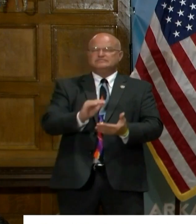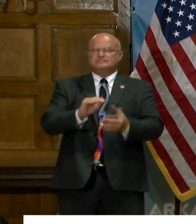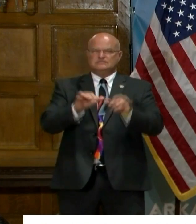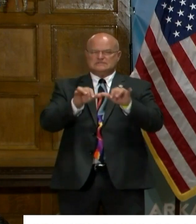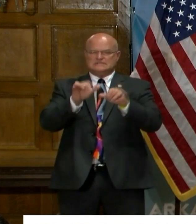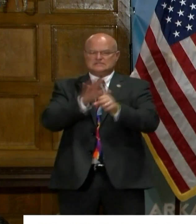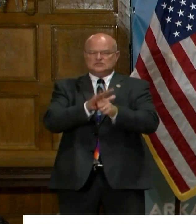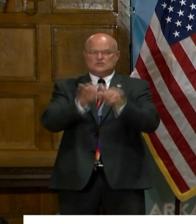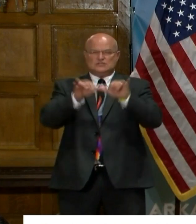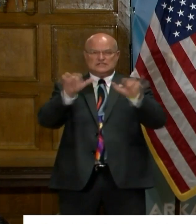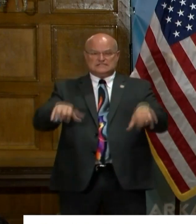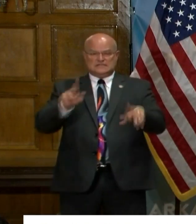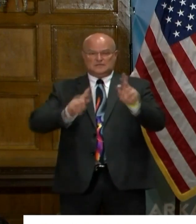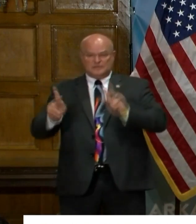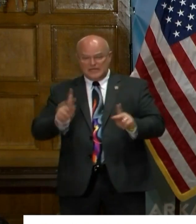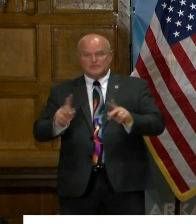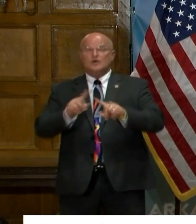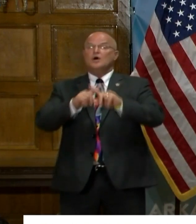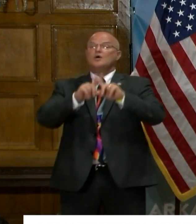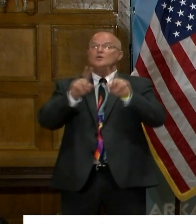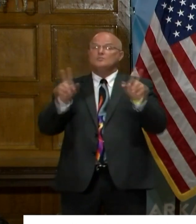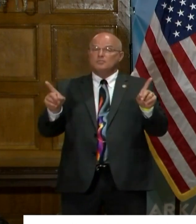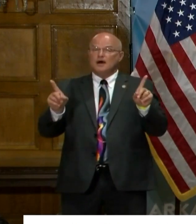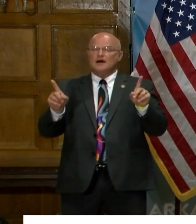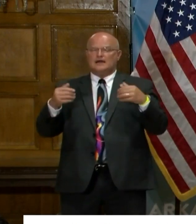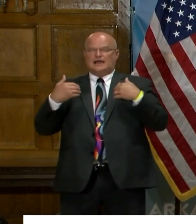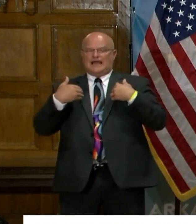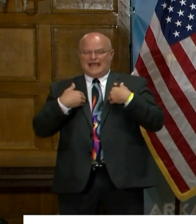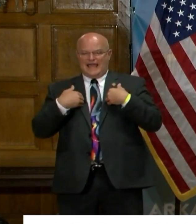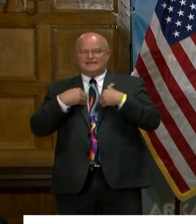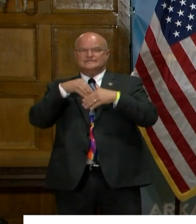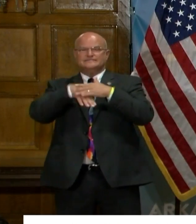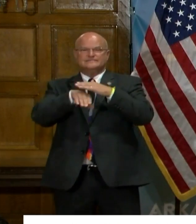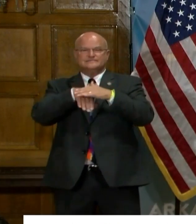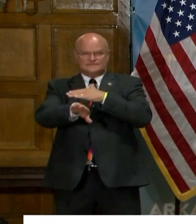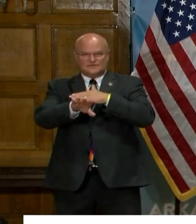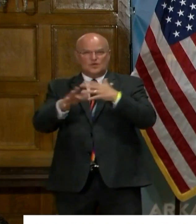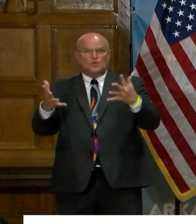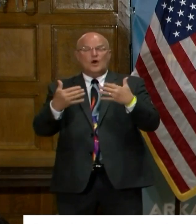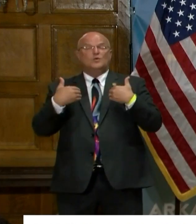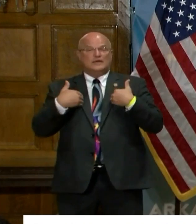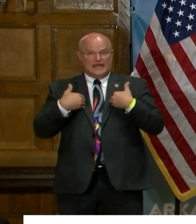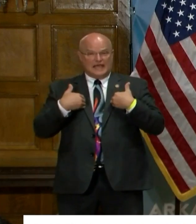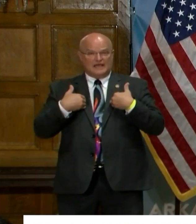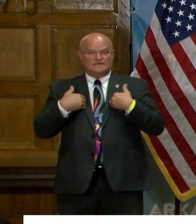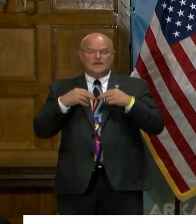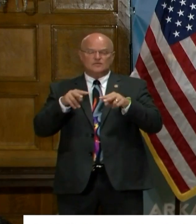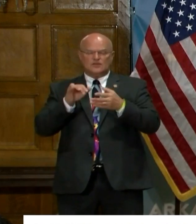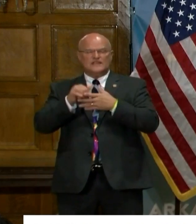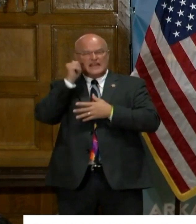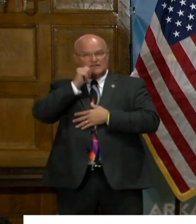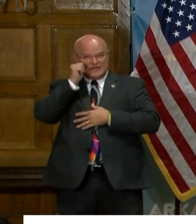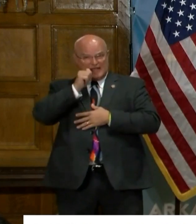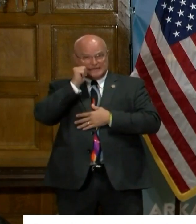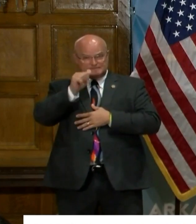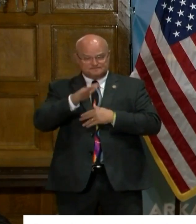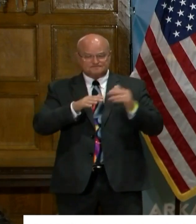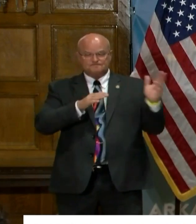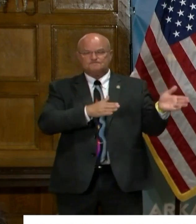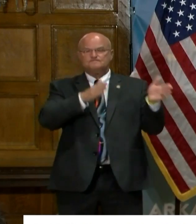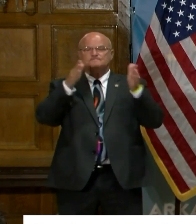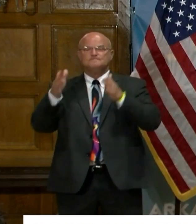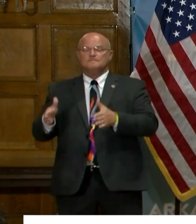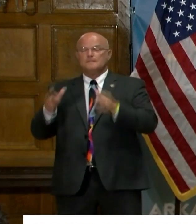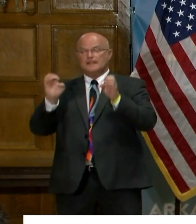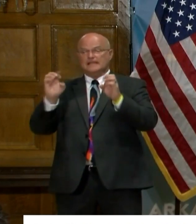the system and on the people, but there is the capacity to handle what we have, and we look at that every day. In terms